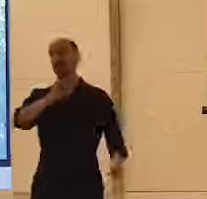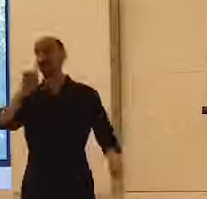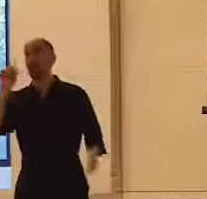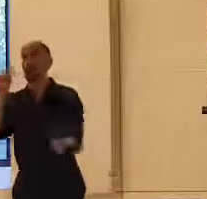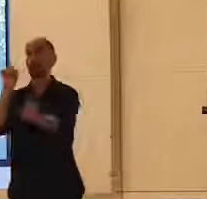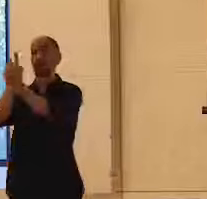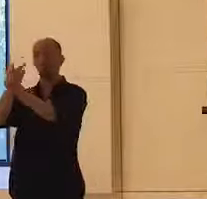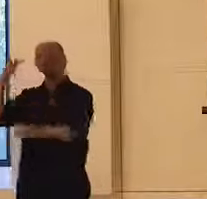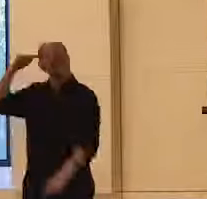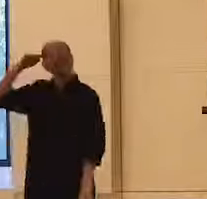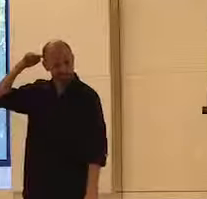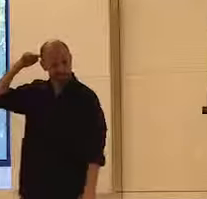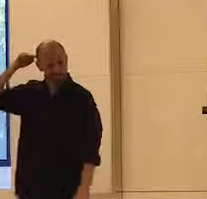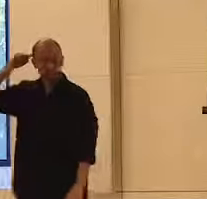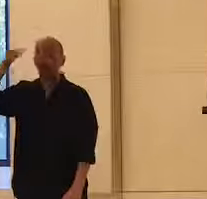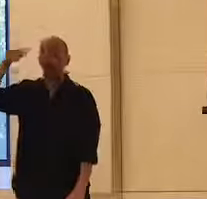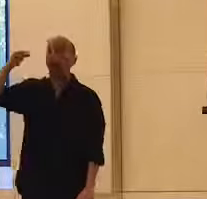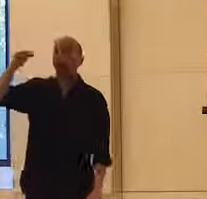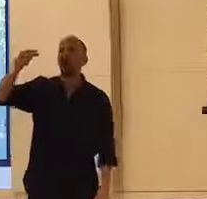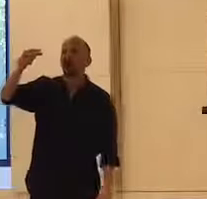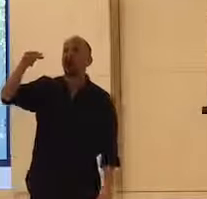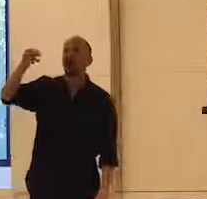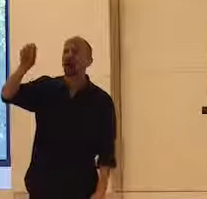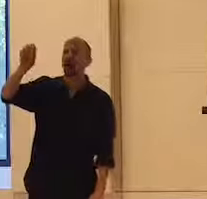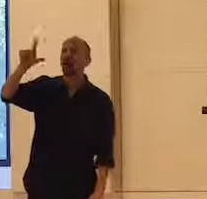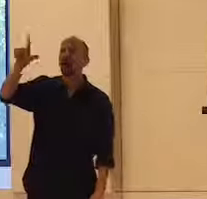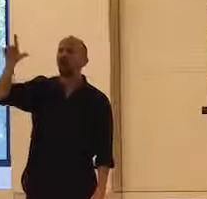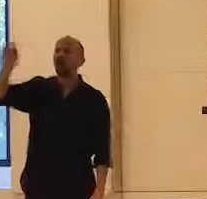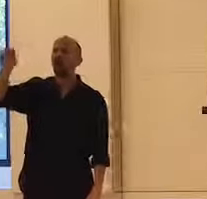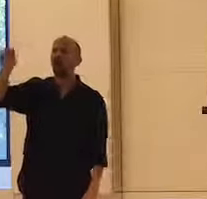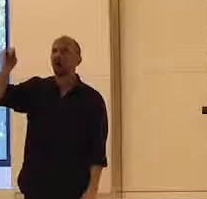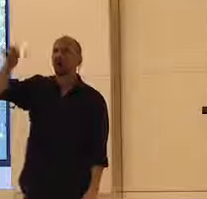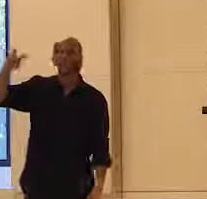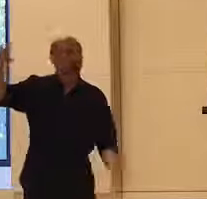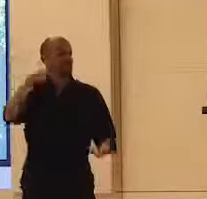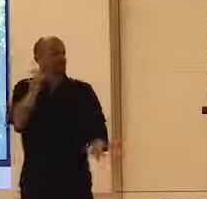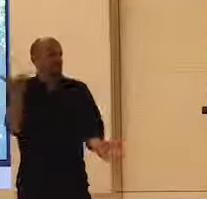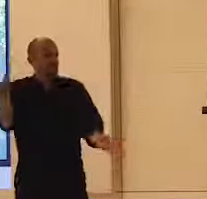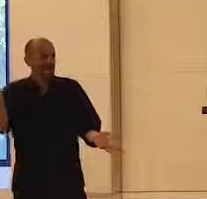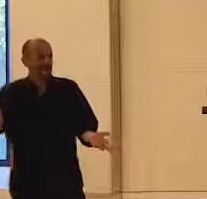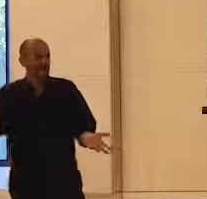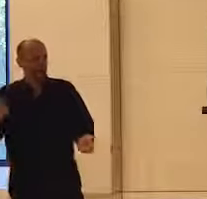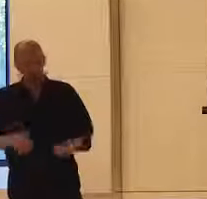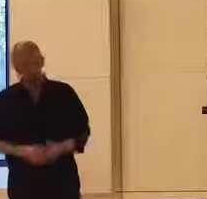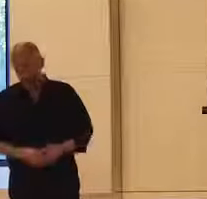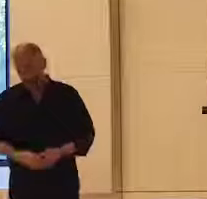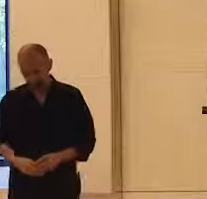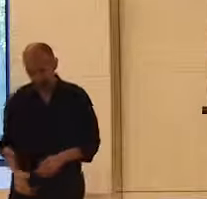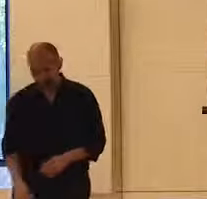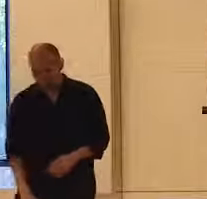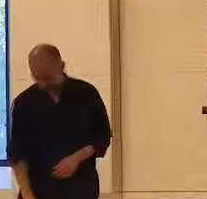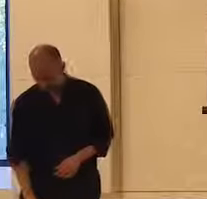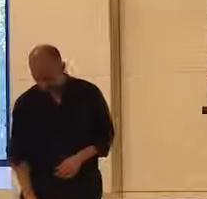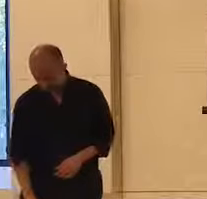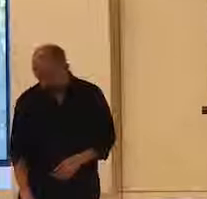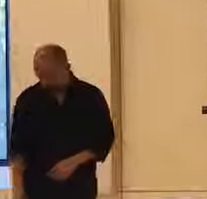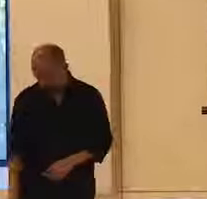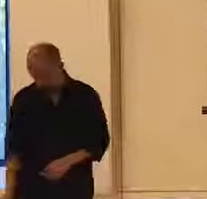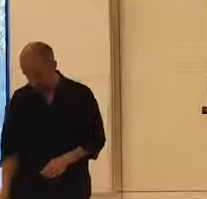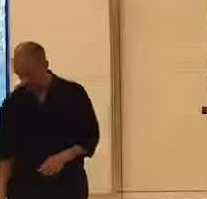later in life, they have that. They can pull out of their memory some fingerspelling that they learned when they were children. At least they could say hello to